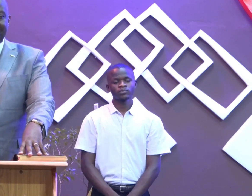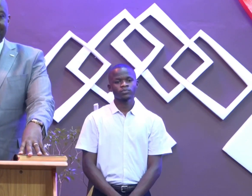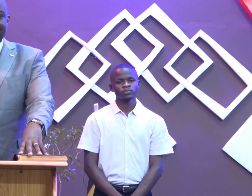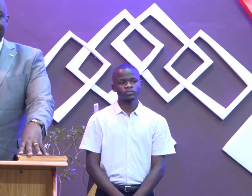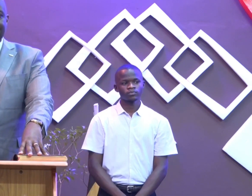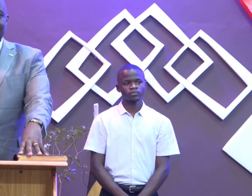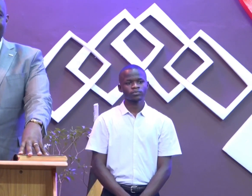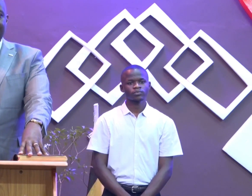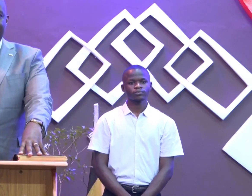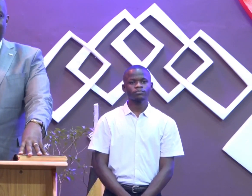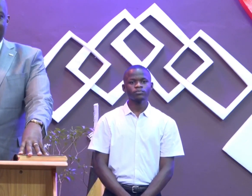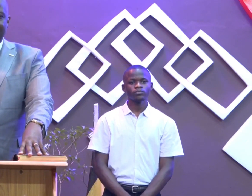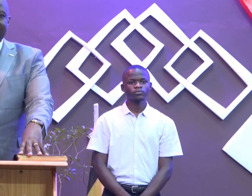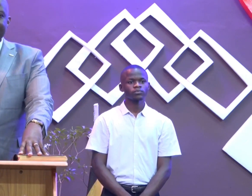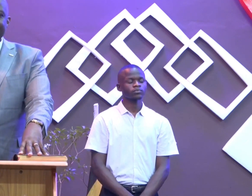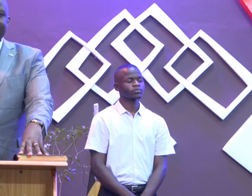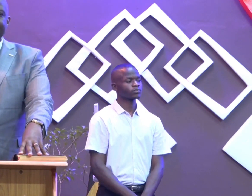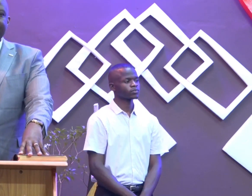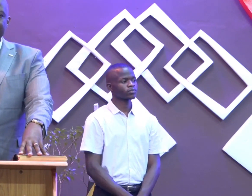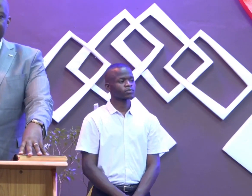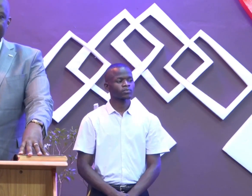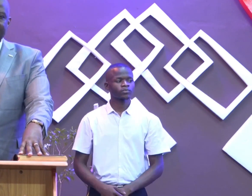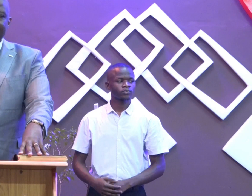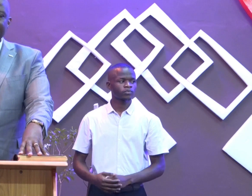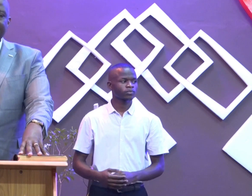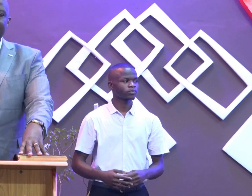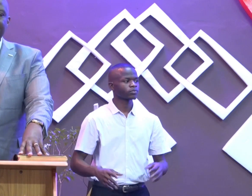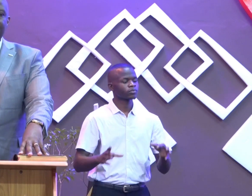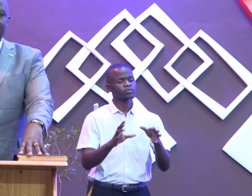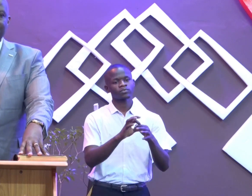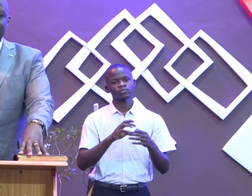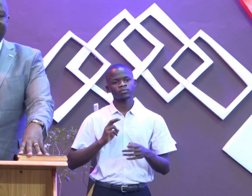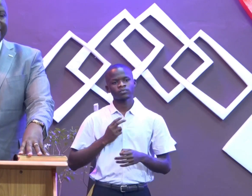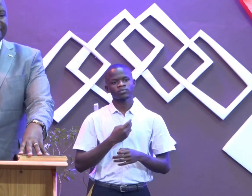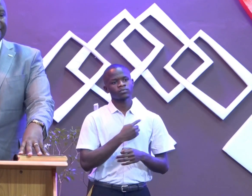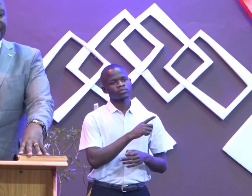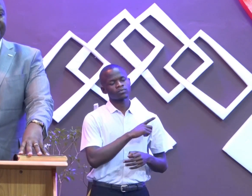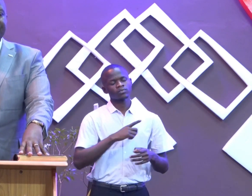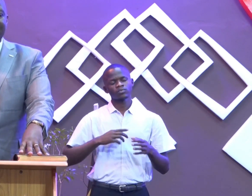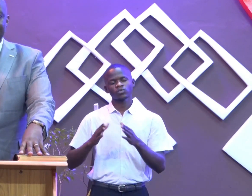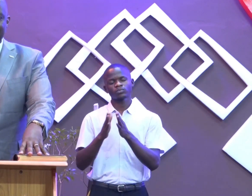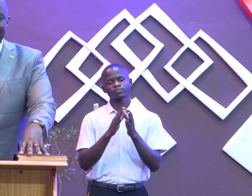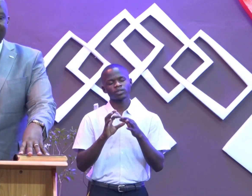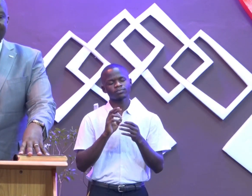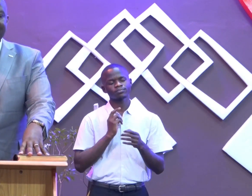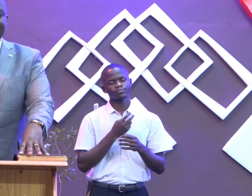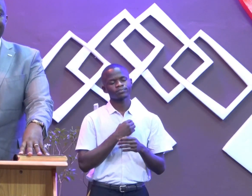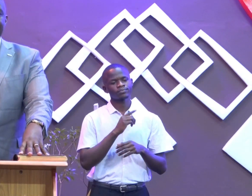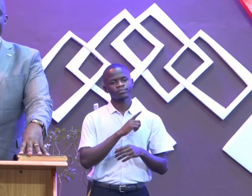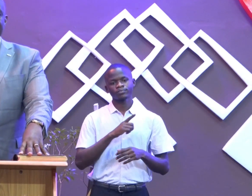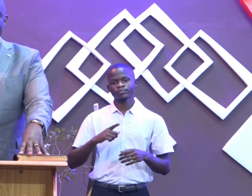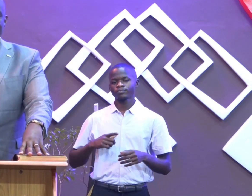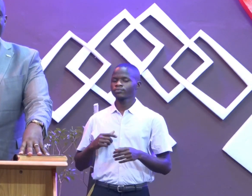Pastor Alex has said. Bind us together, Lord. Bind us